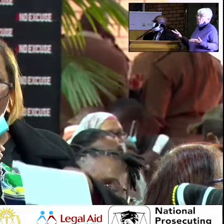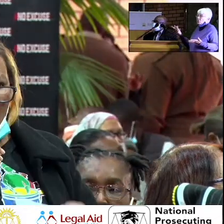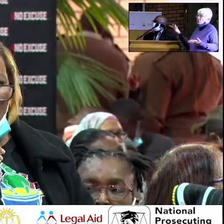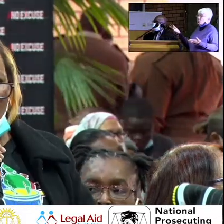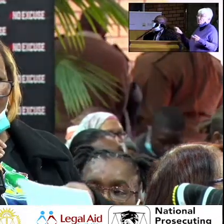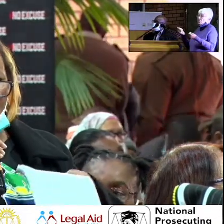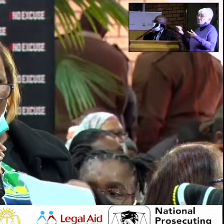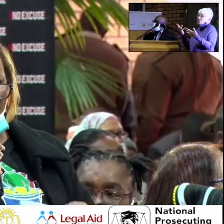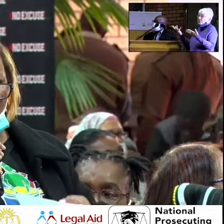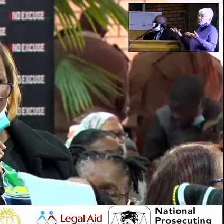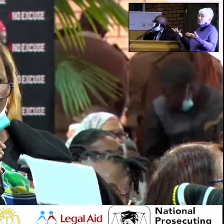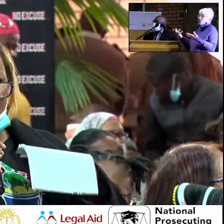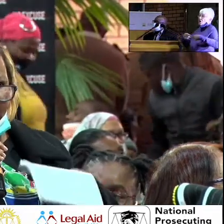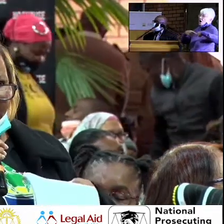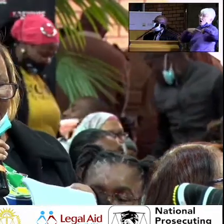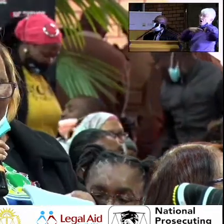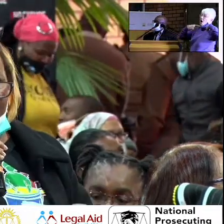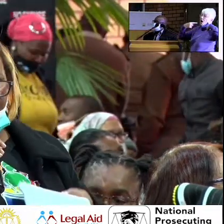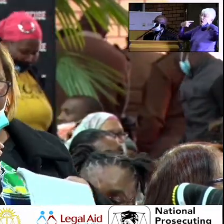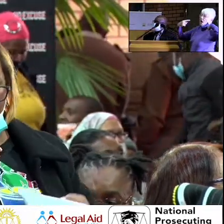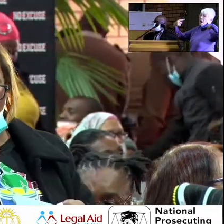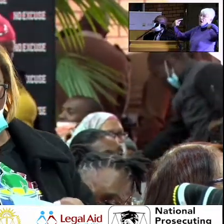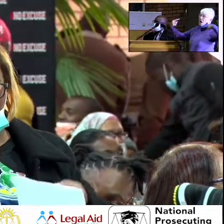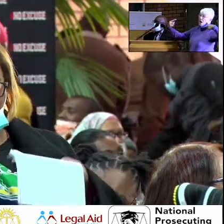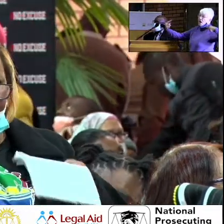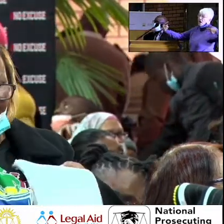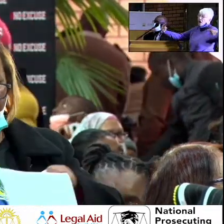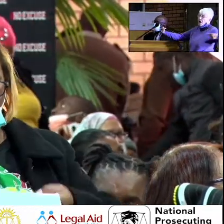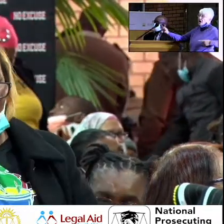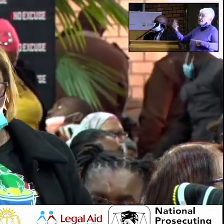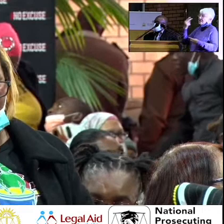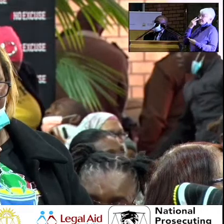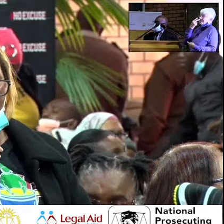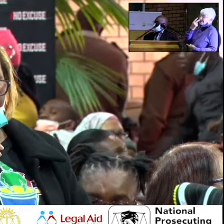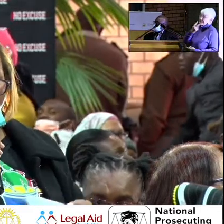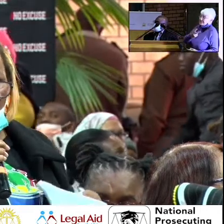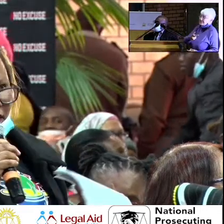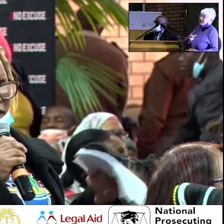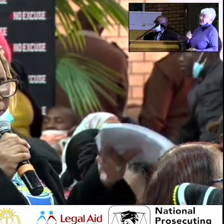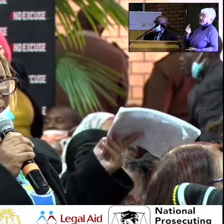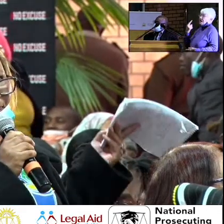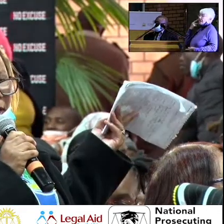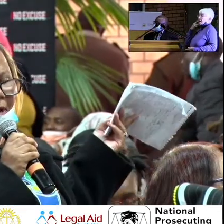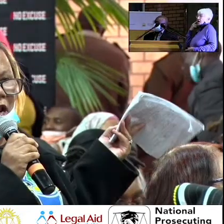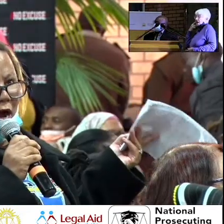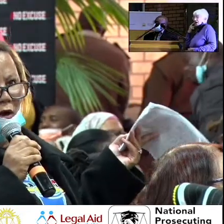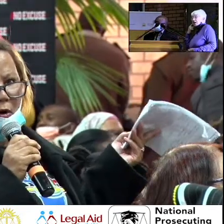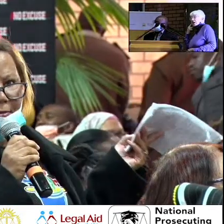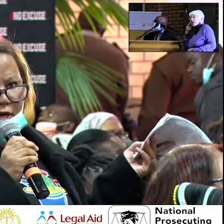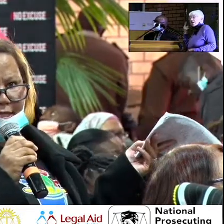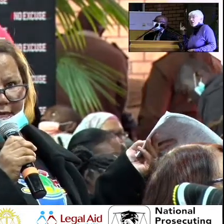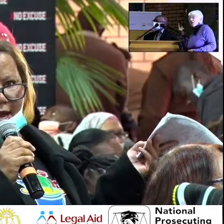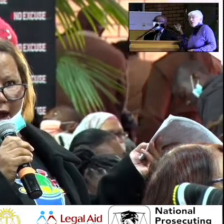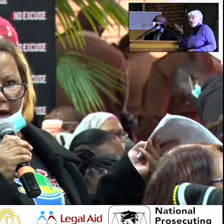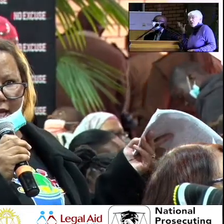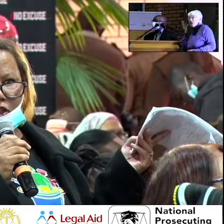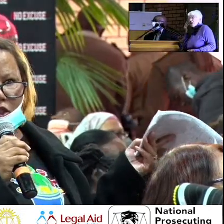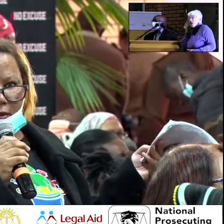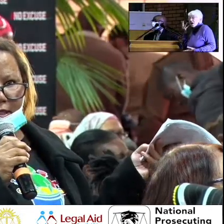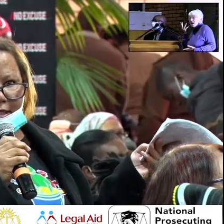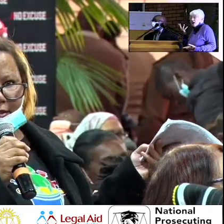How long are we going to see and hear what's happening around us, but we, the Belhar community,